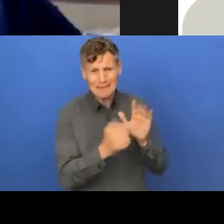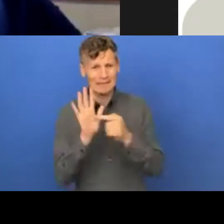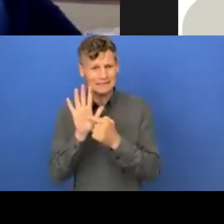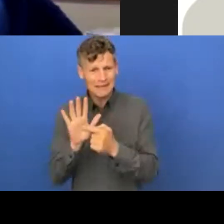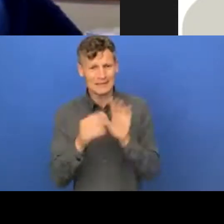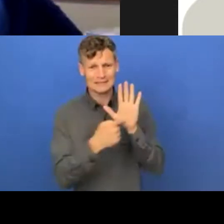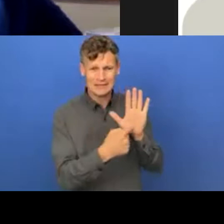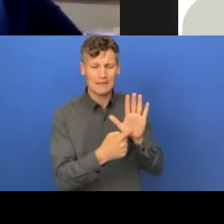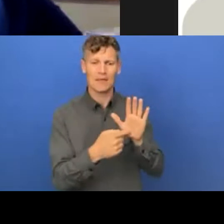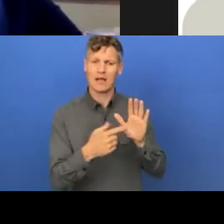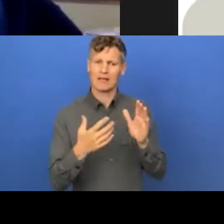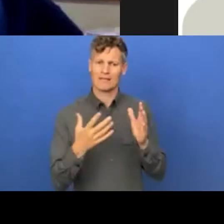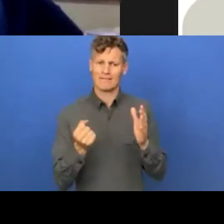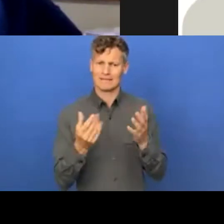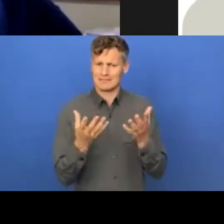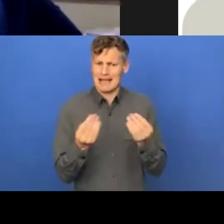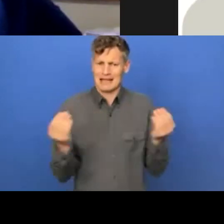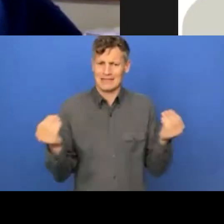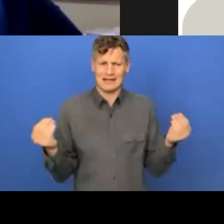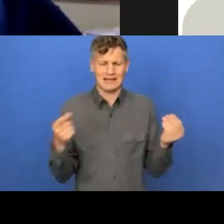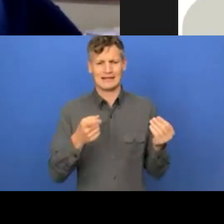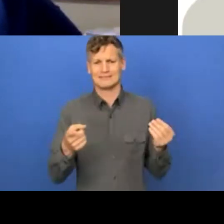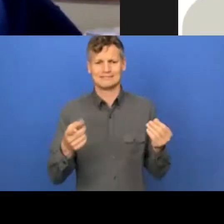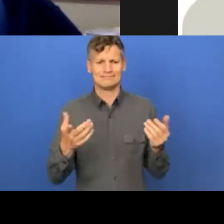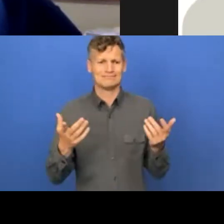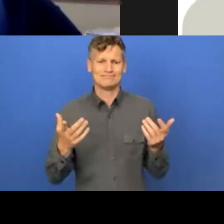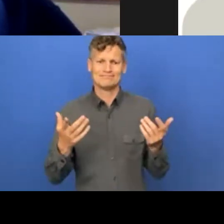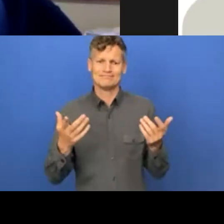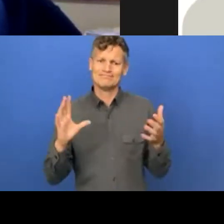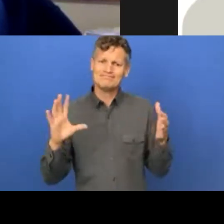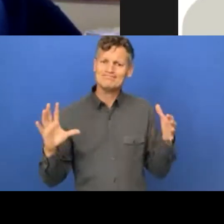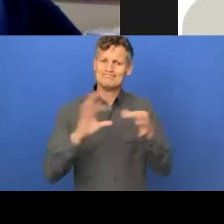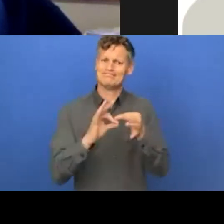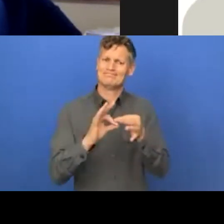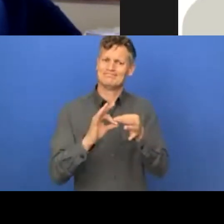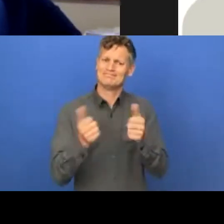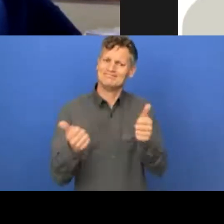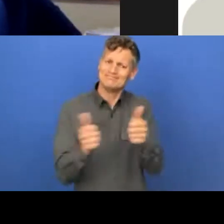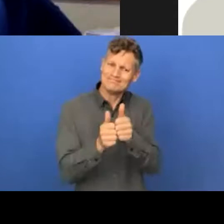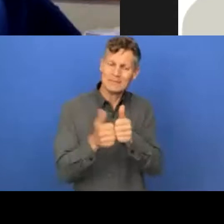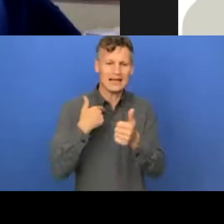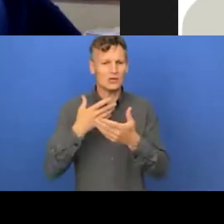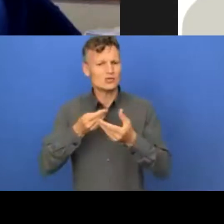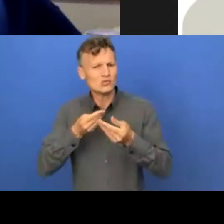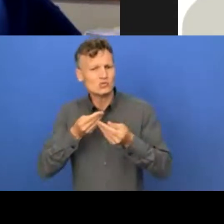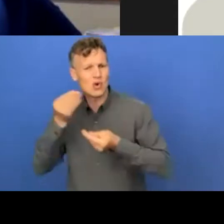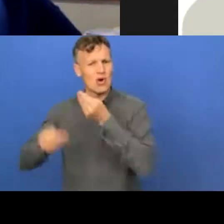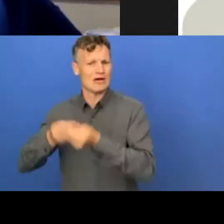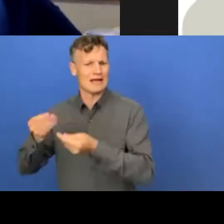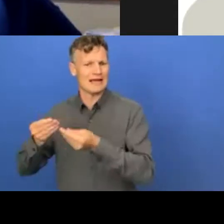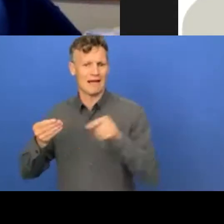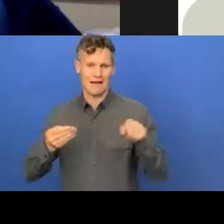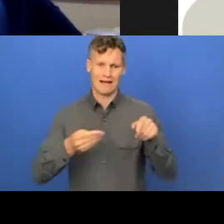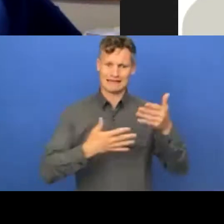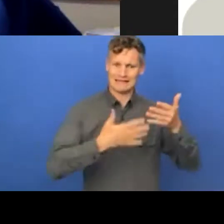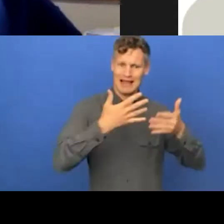forms of data like statistics, so powerful contextualization of statistics. So we